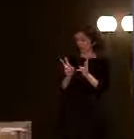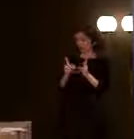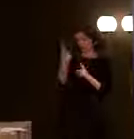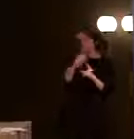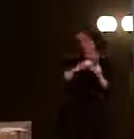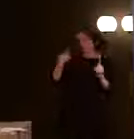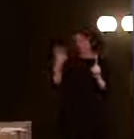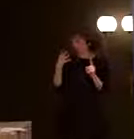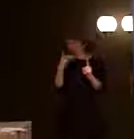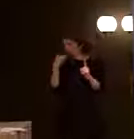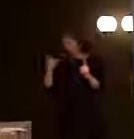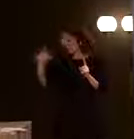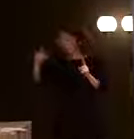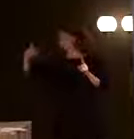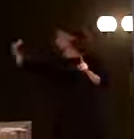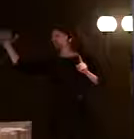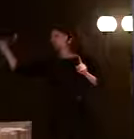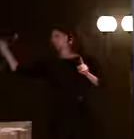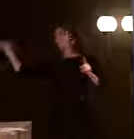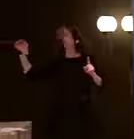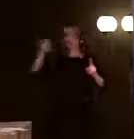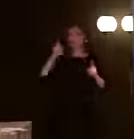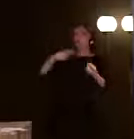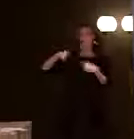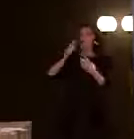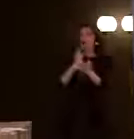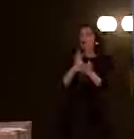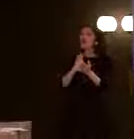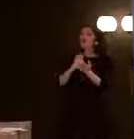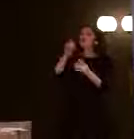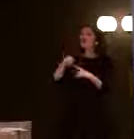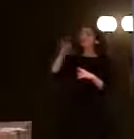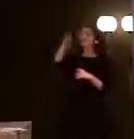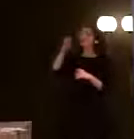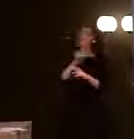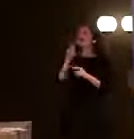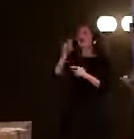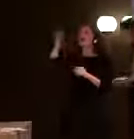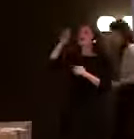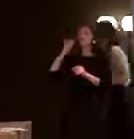everything will come easily. Yeah, that is all. Thank you.